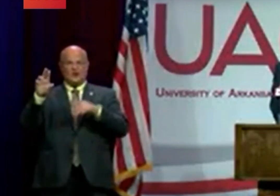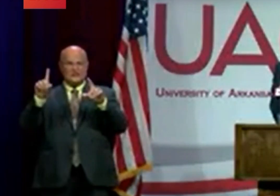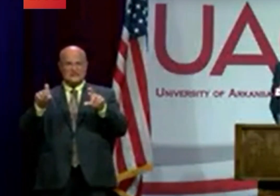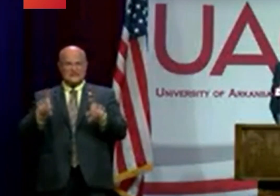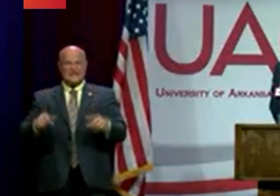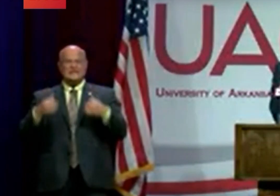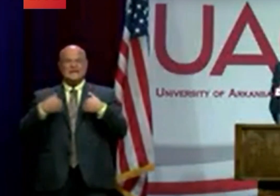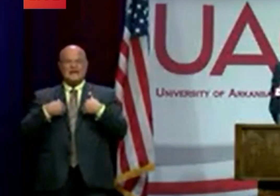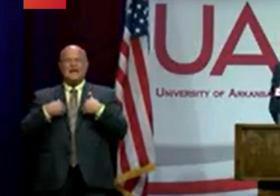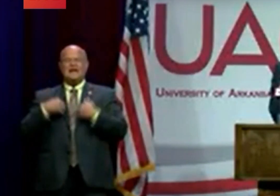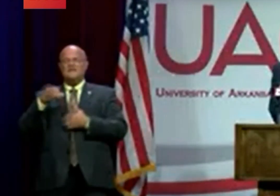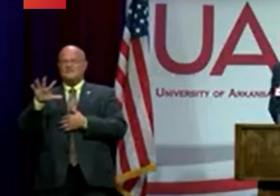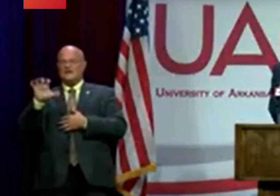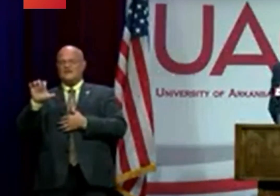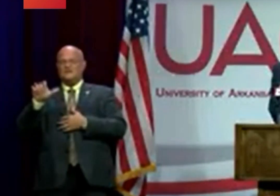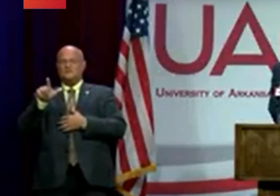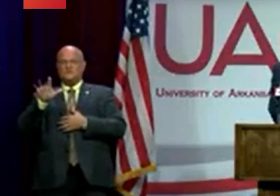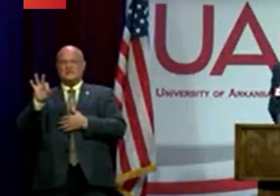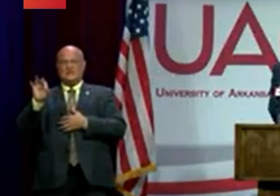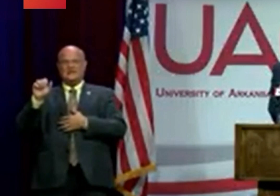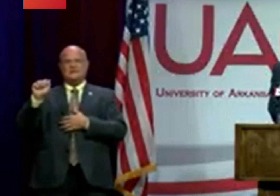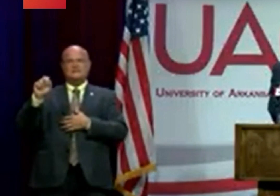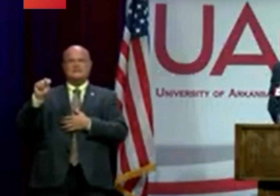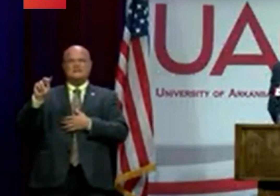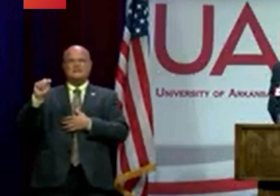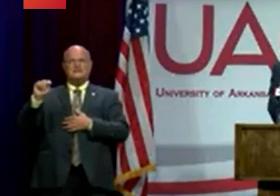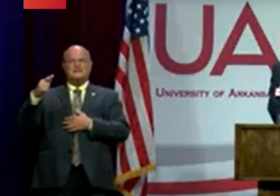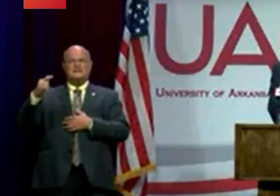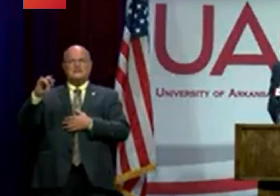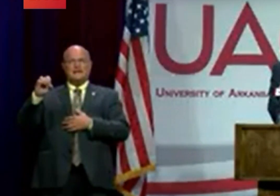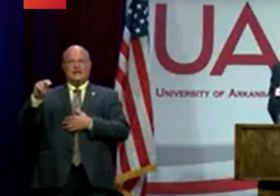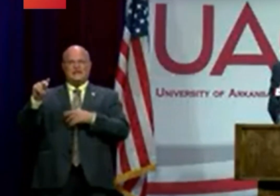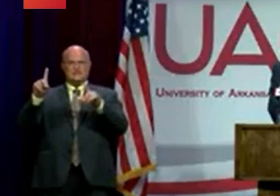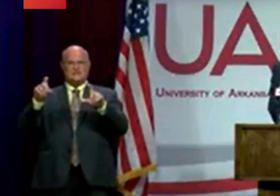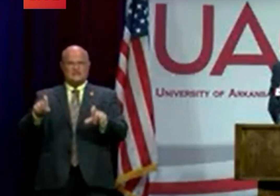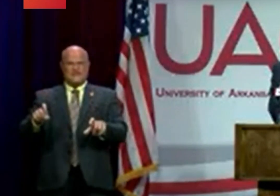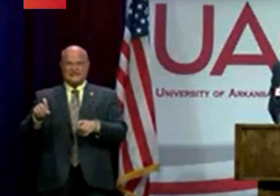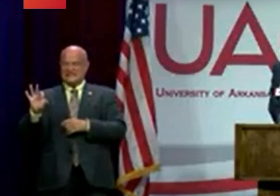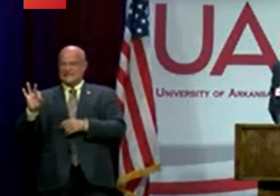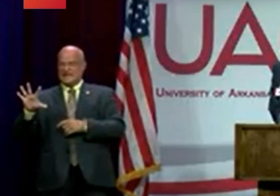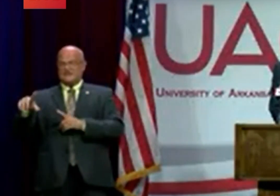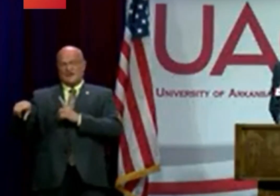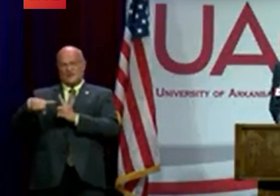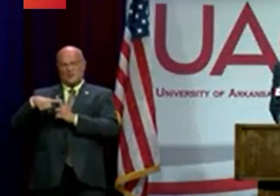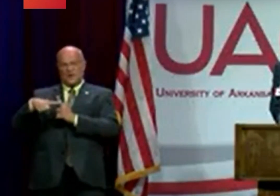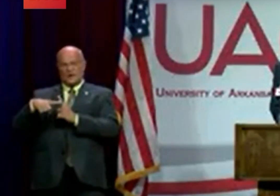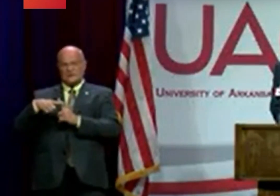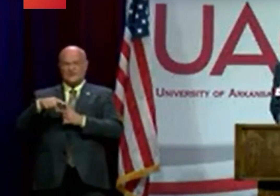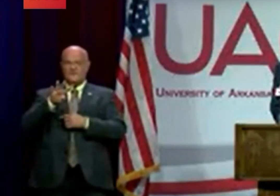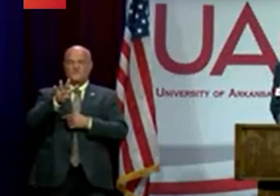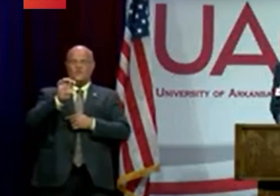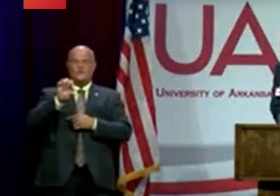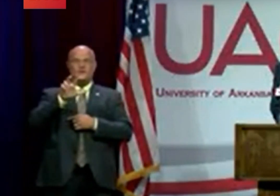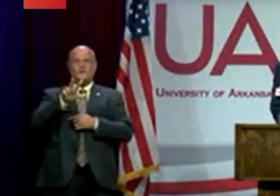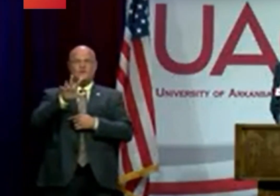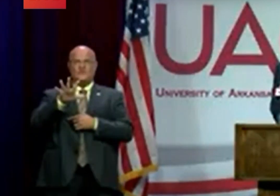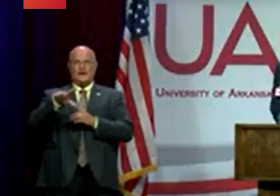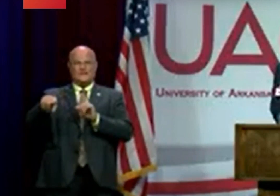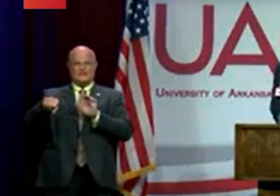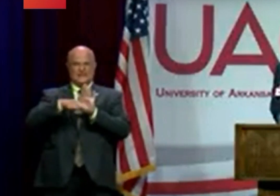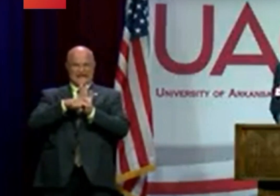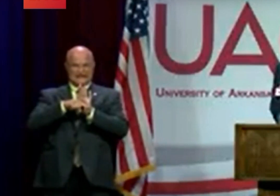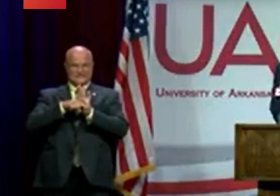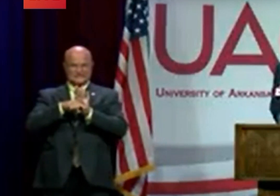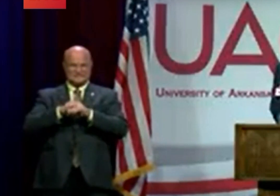and we had 529 antigen tests, of which 95 were positive, 435 were negative.